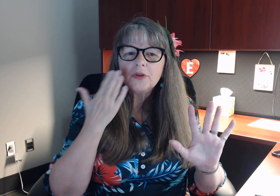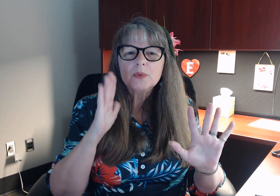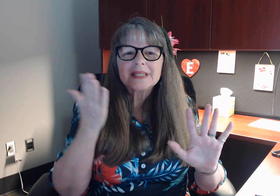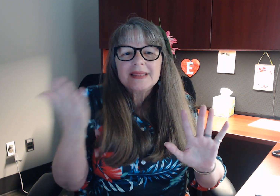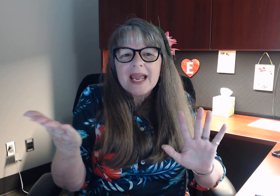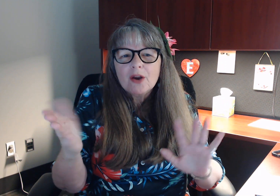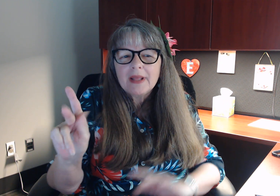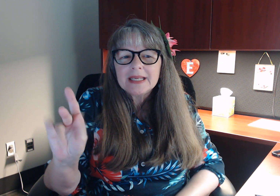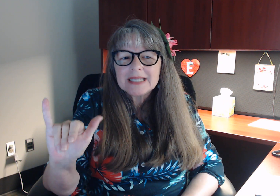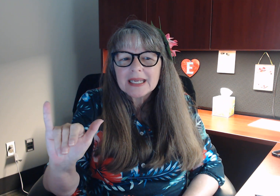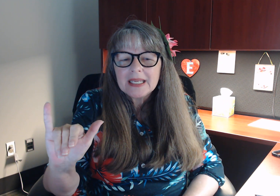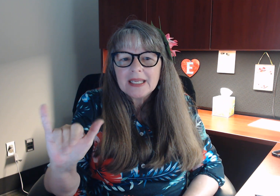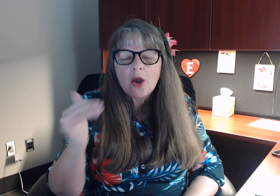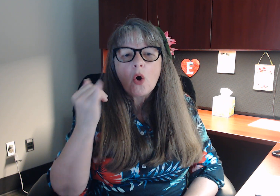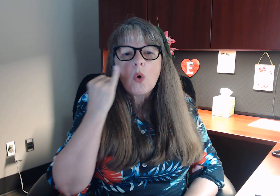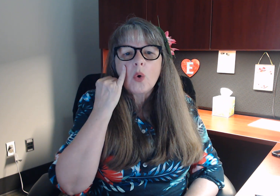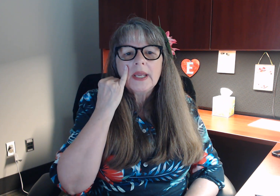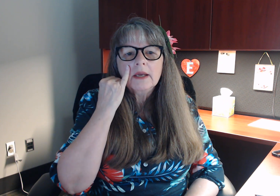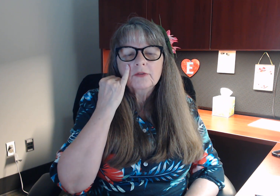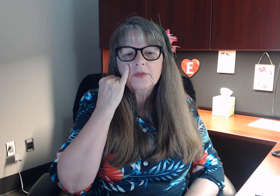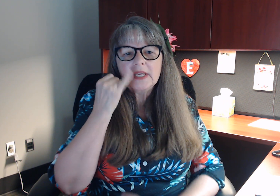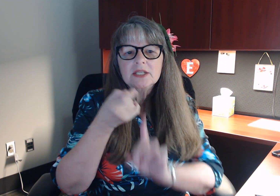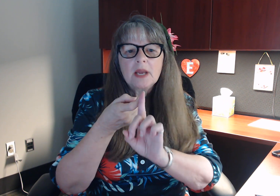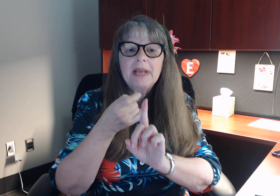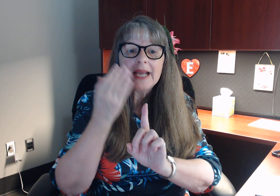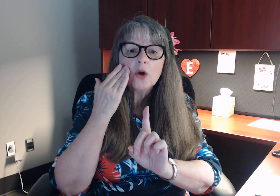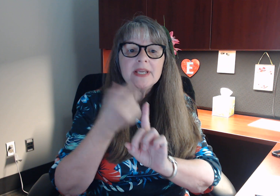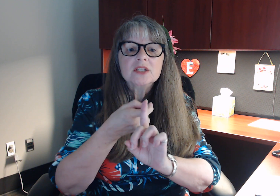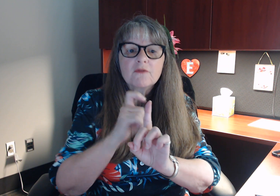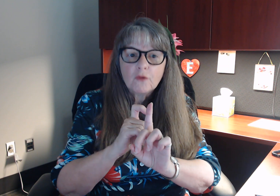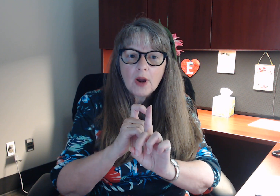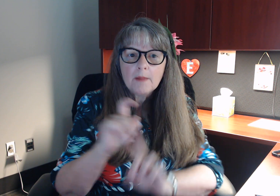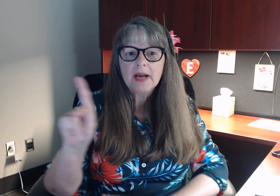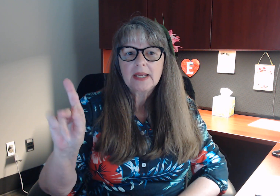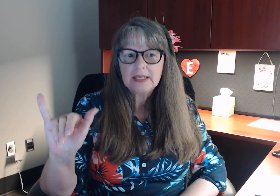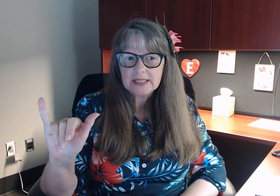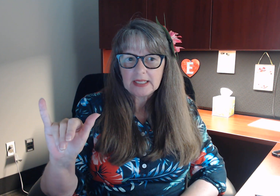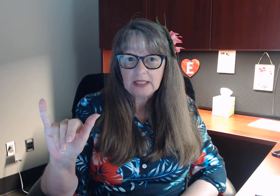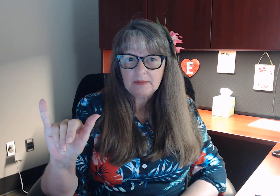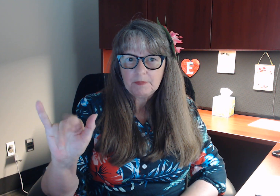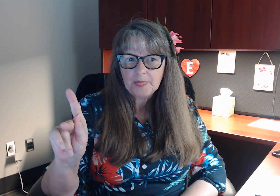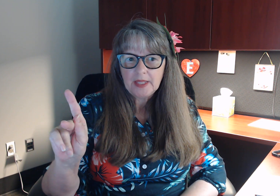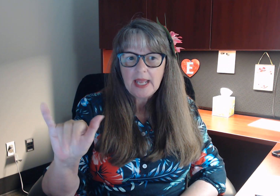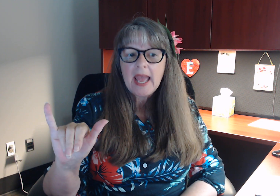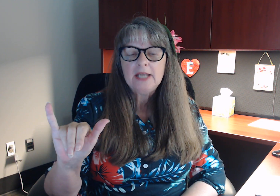was there in Kentucky or if he's, but I know he's from Kentucky. And you just do